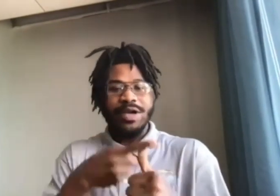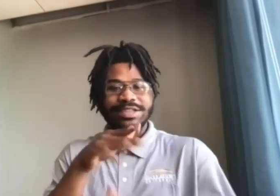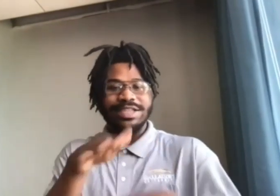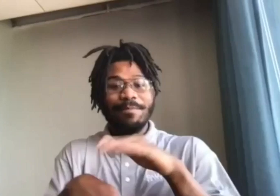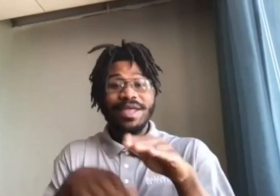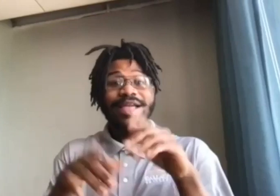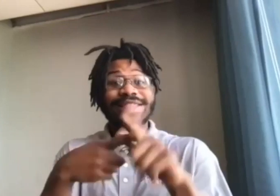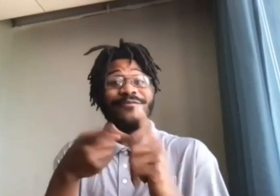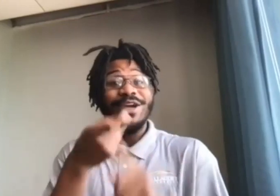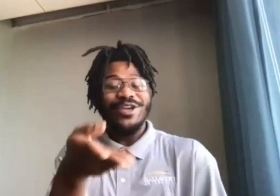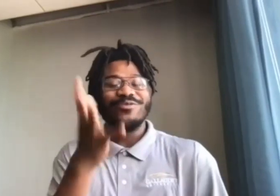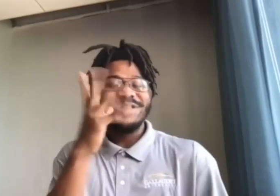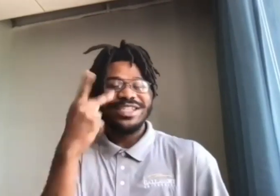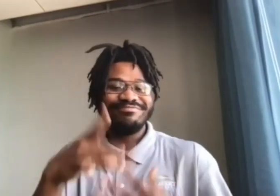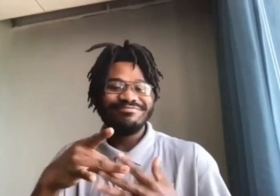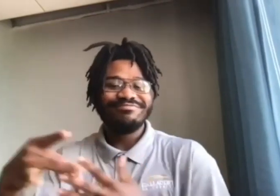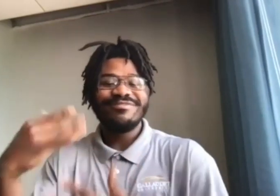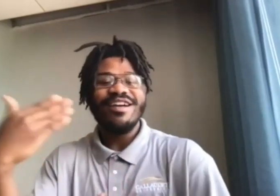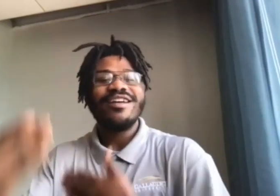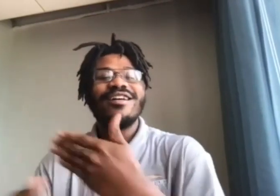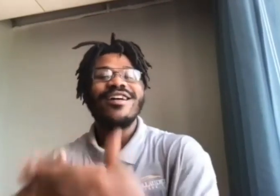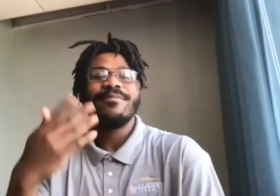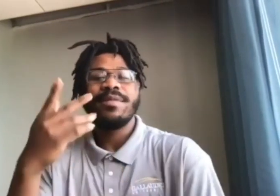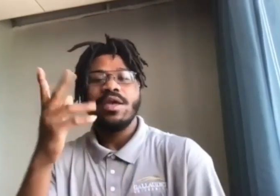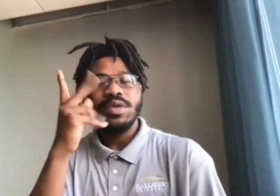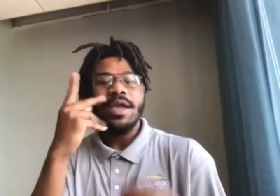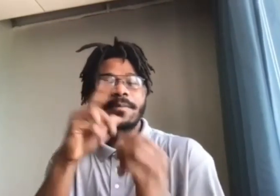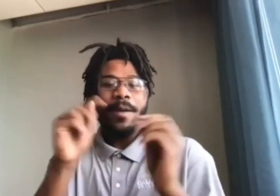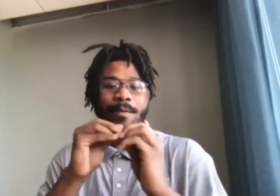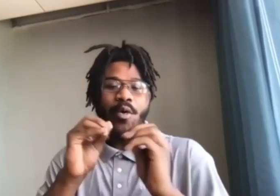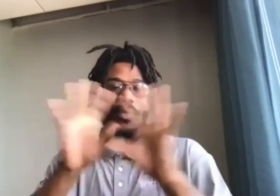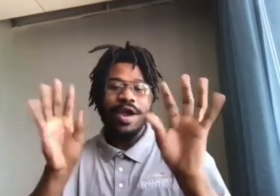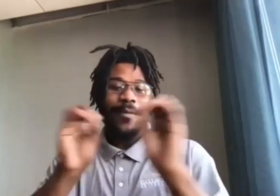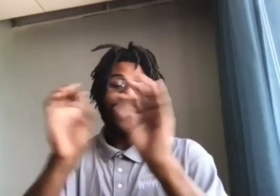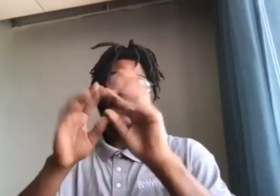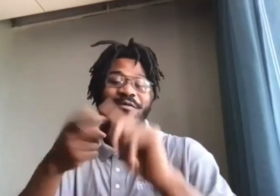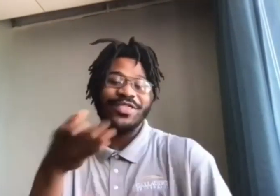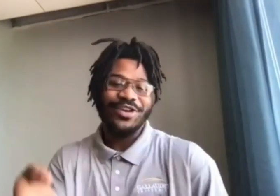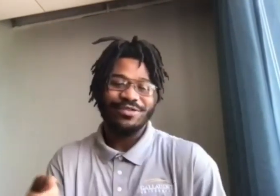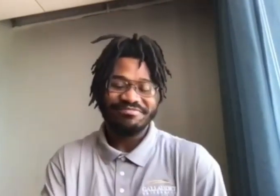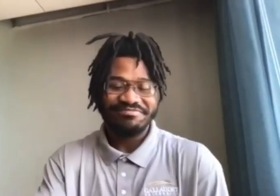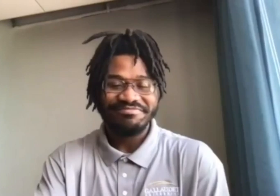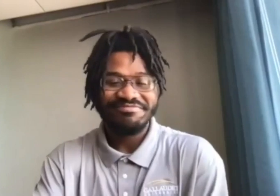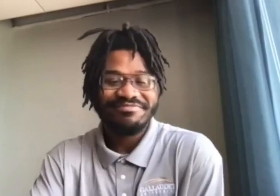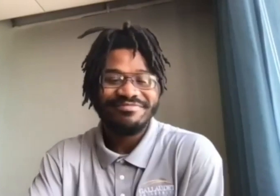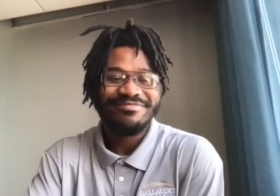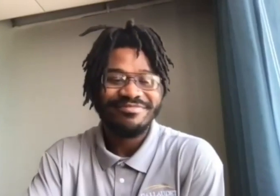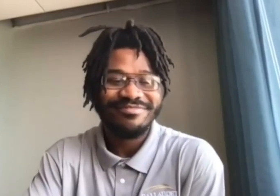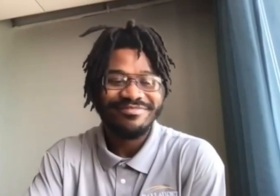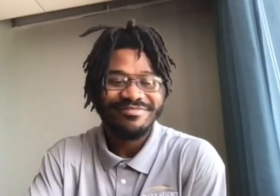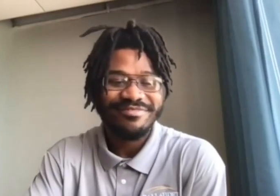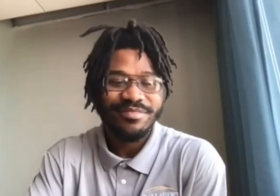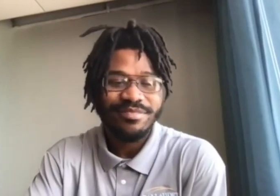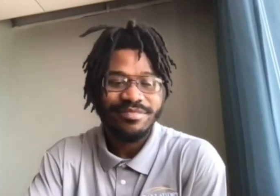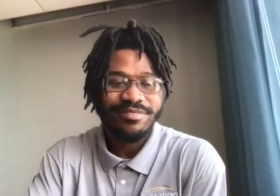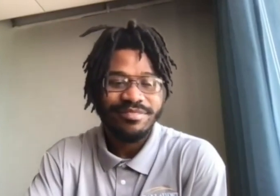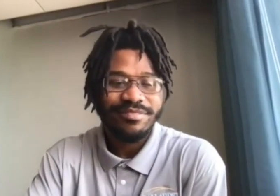it's going to get in the way of them being able to support the students. So that is a way